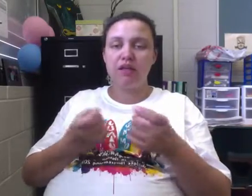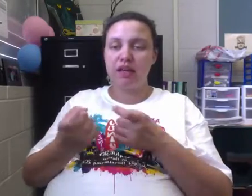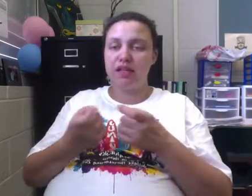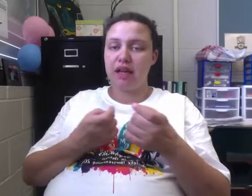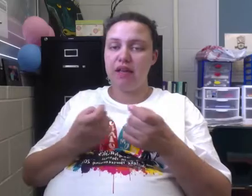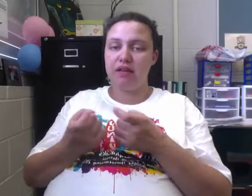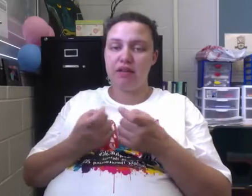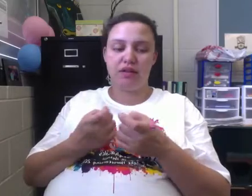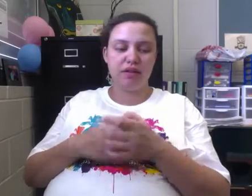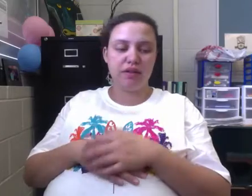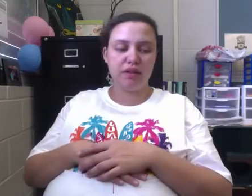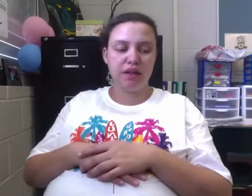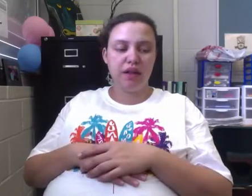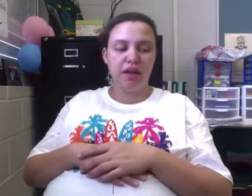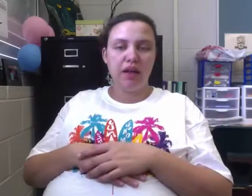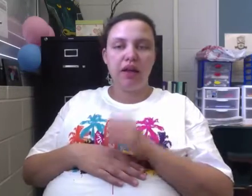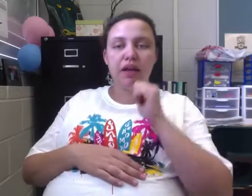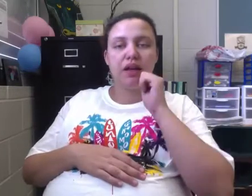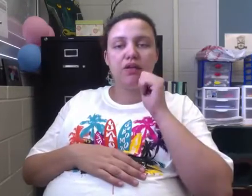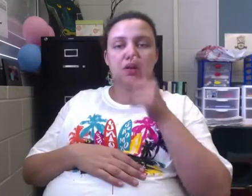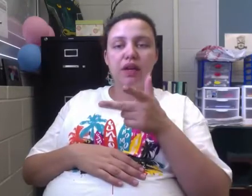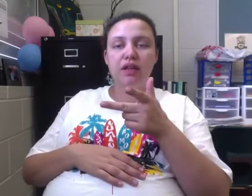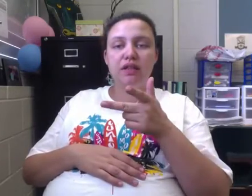To ice skate, in a few days.